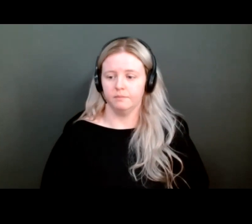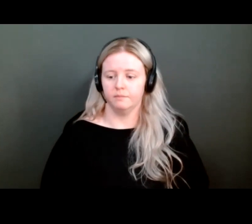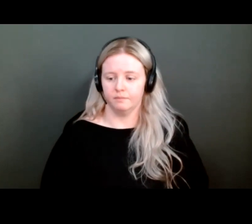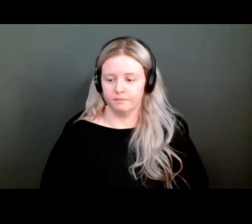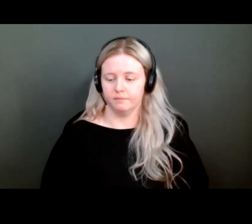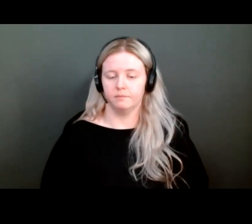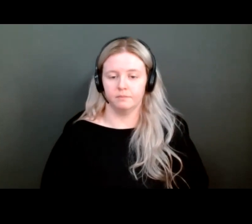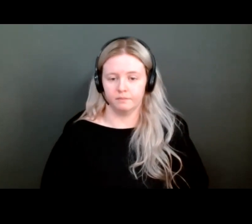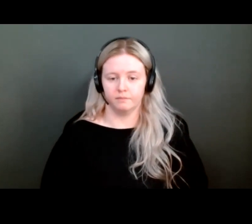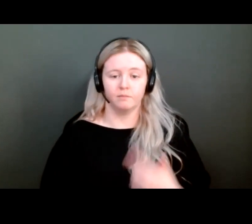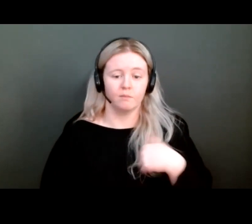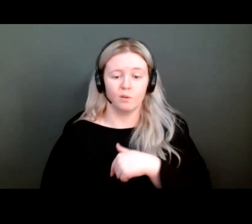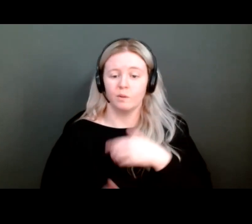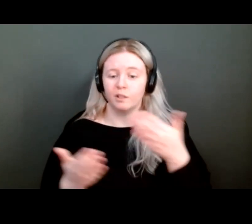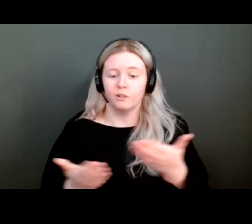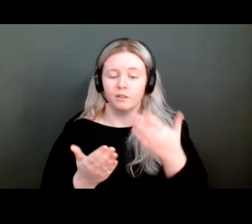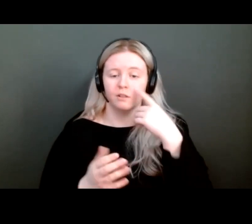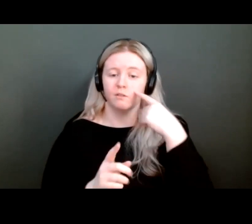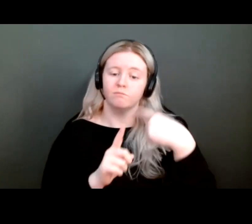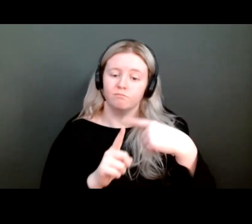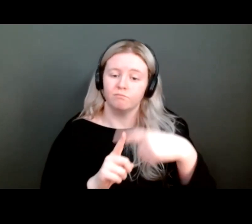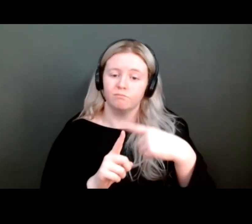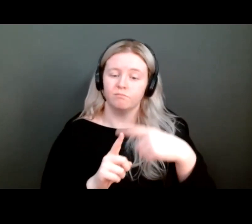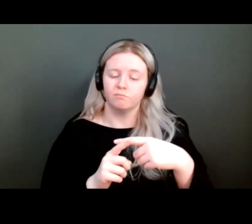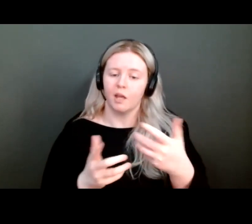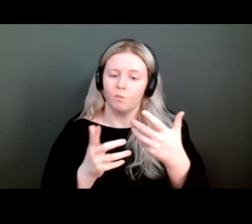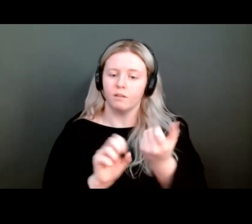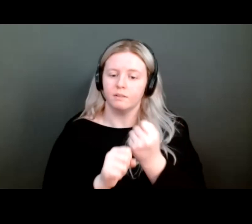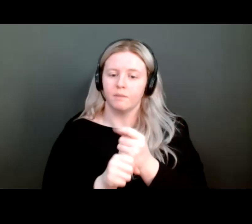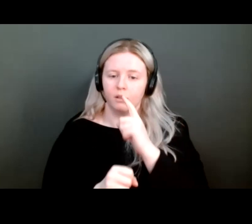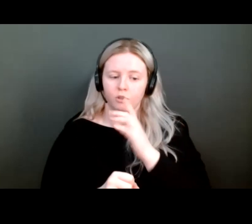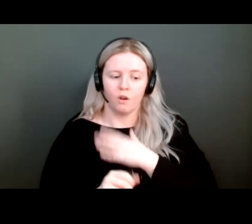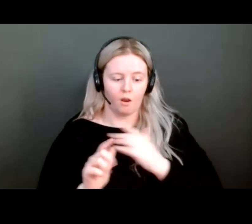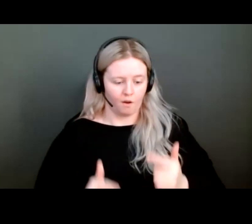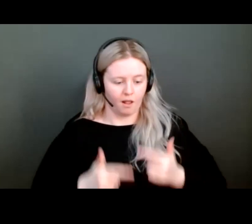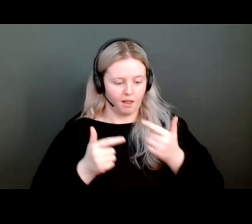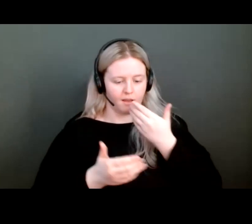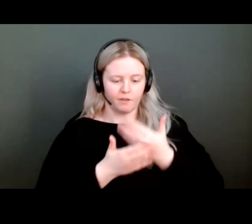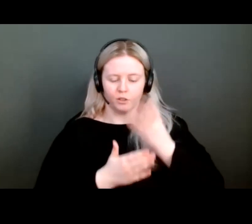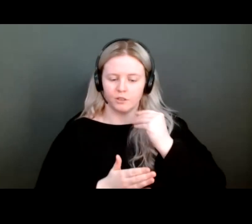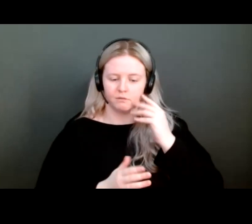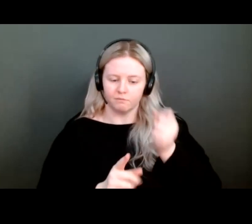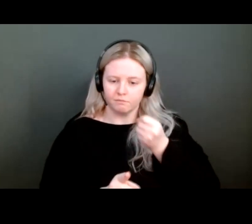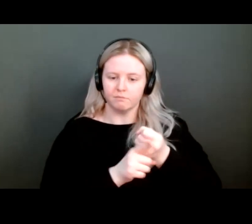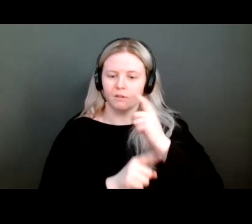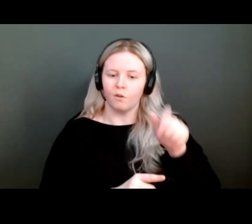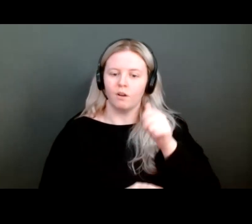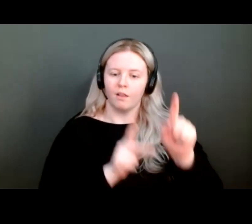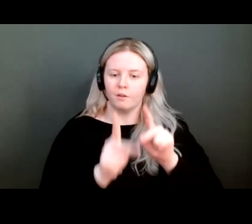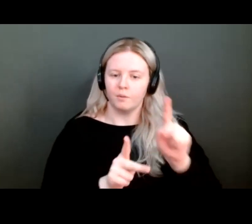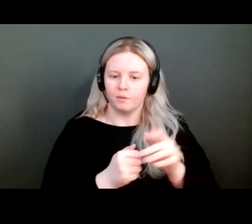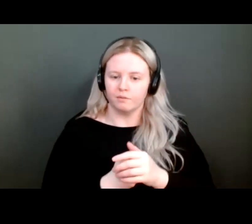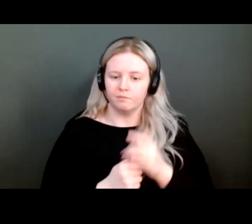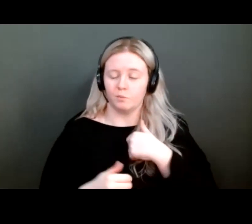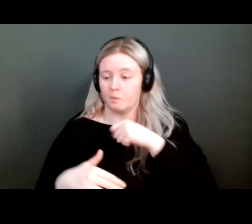good way, and we all want to leave this world in a good way. How we live our ditto in between